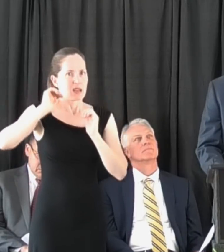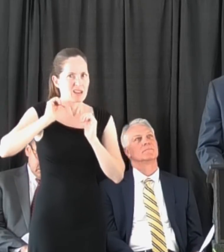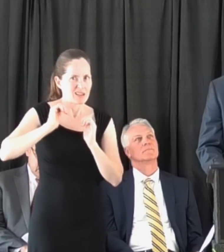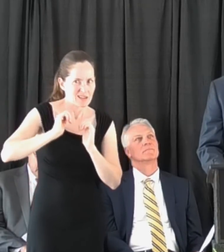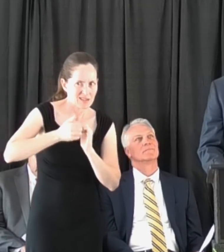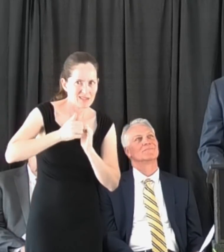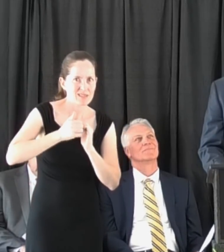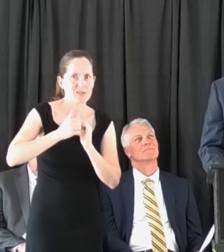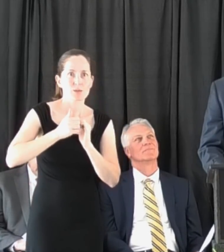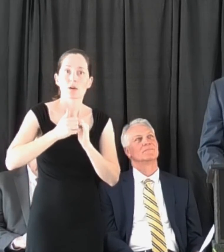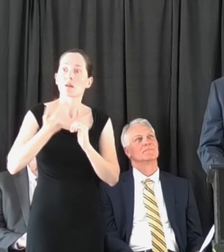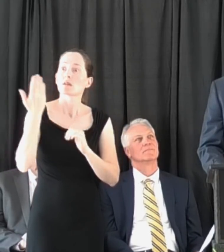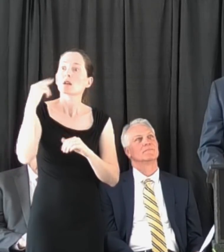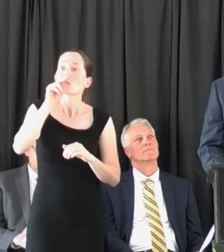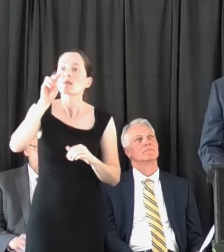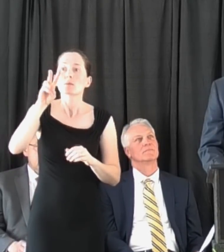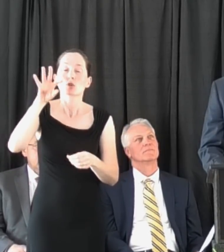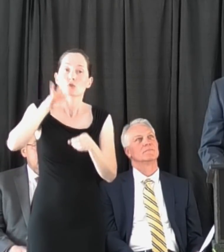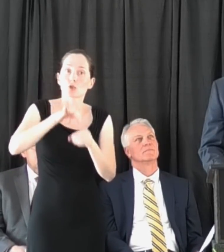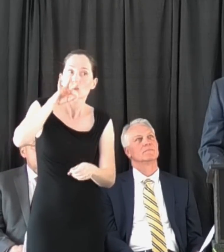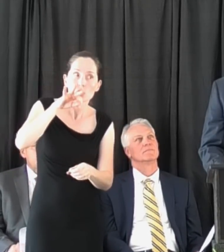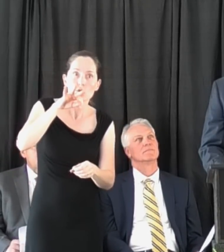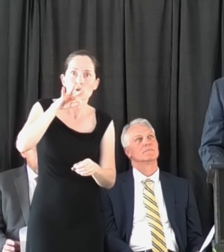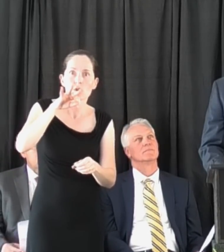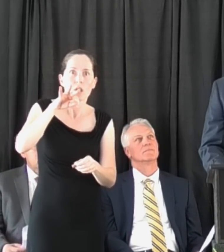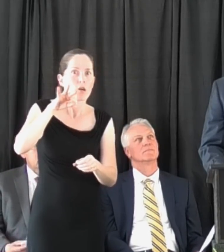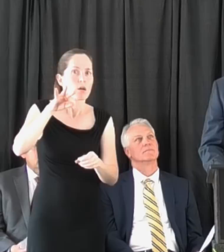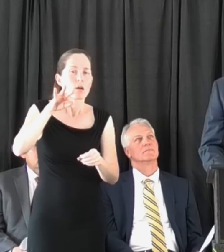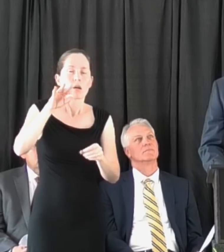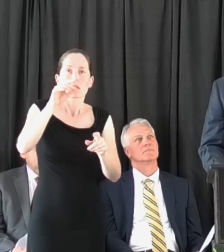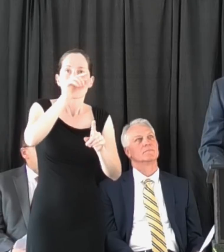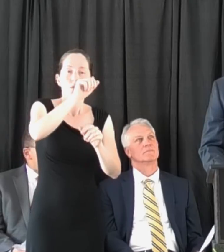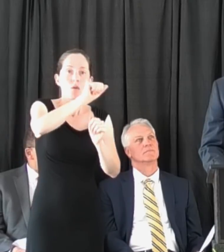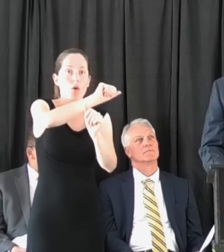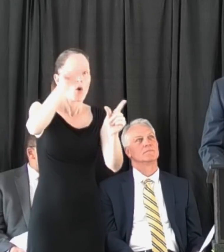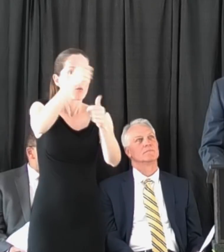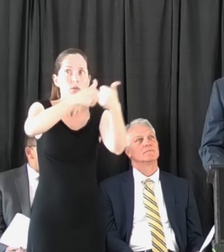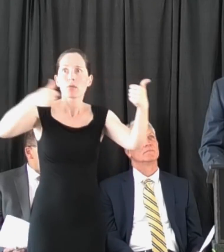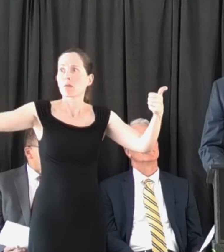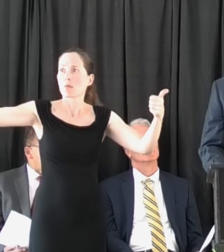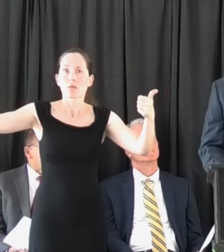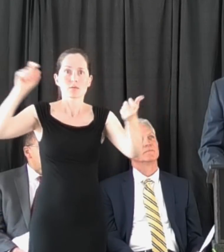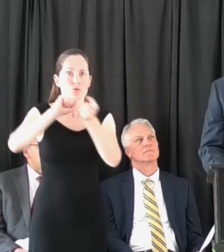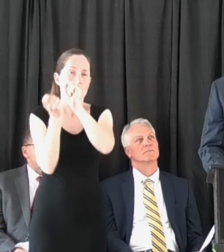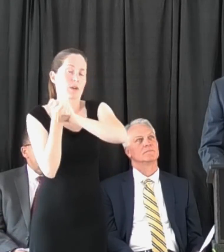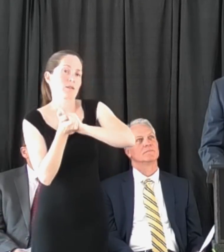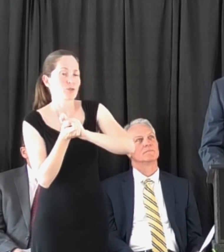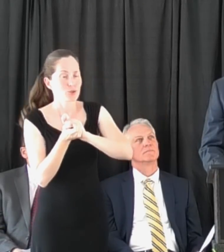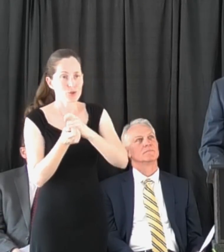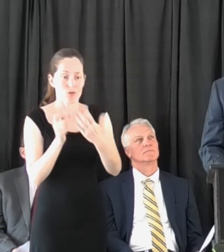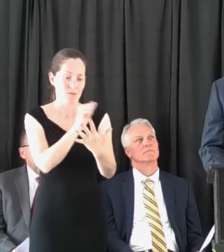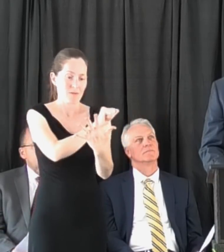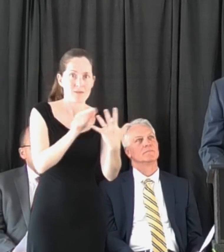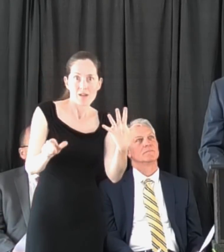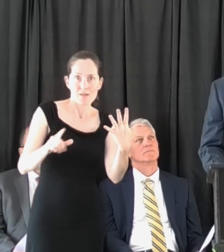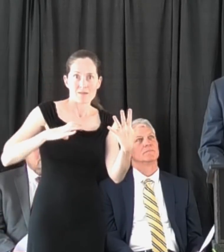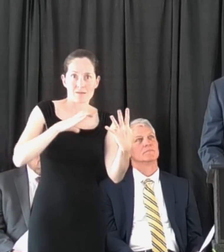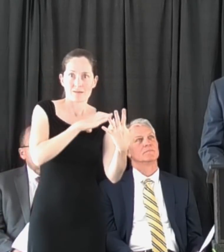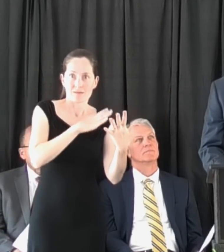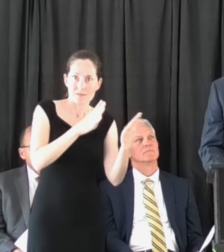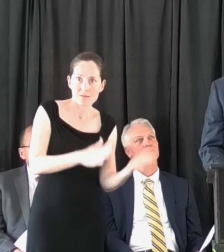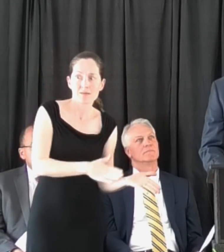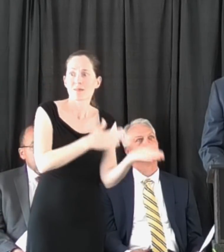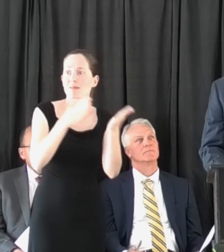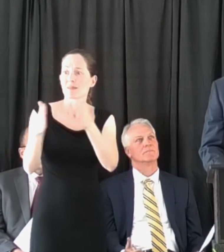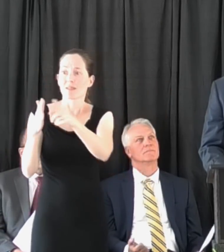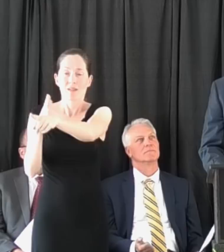November's election, which resulted in a wholesale change of leadership that included all 5 county council members, the county executive, the sheriff,